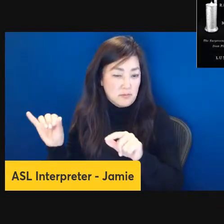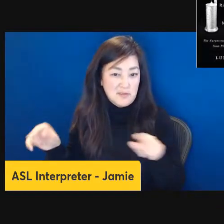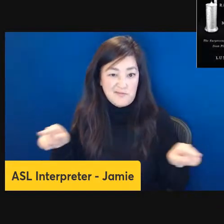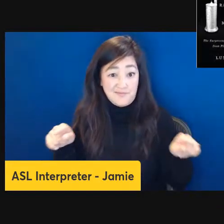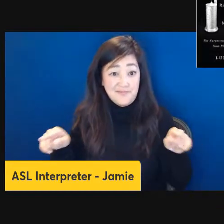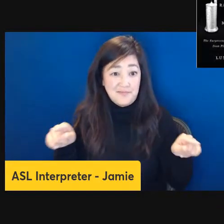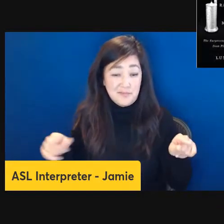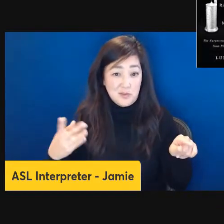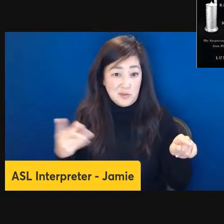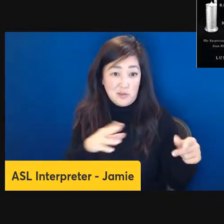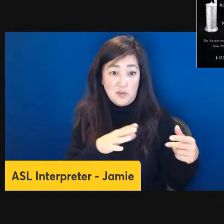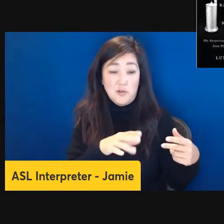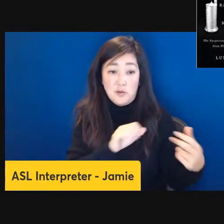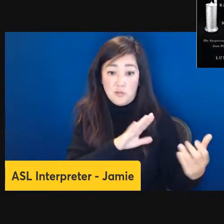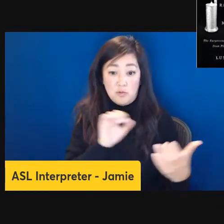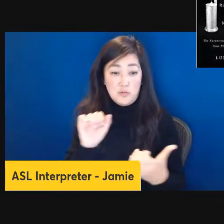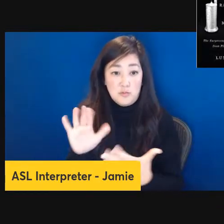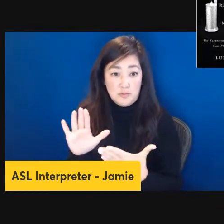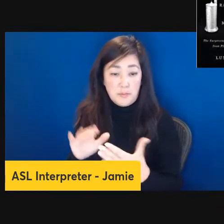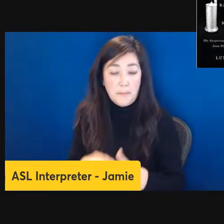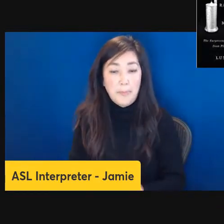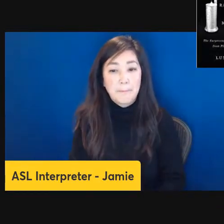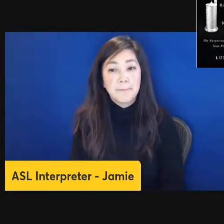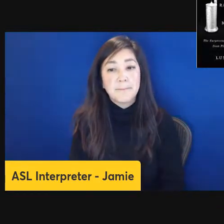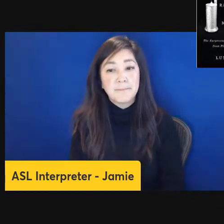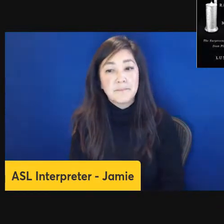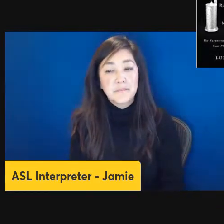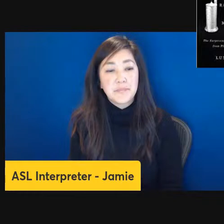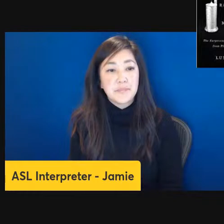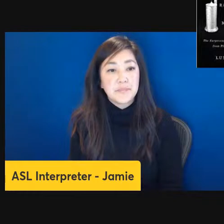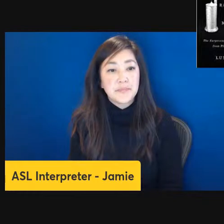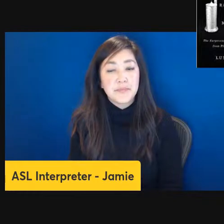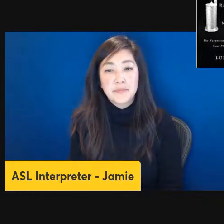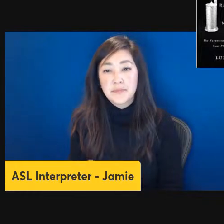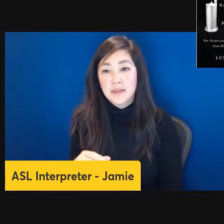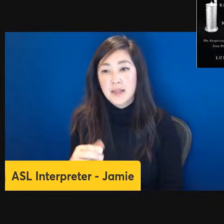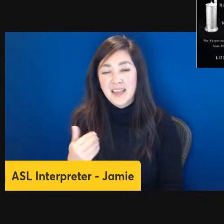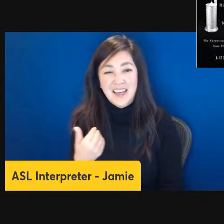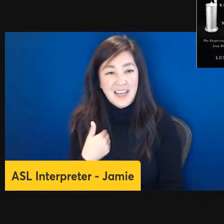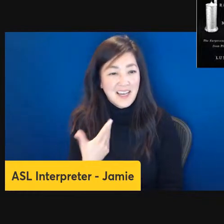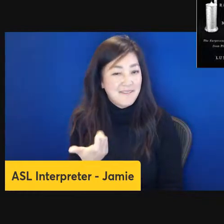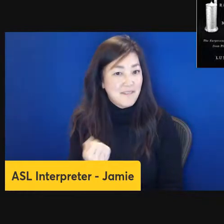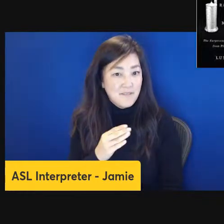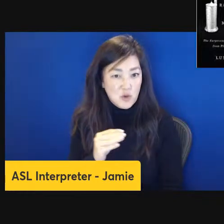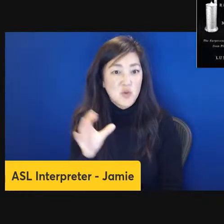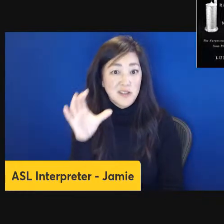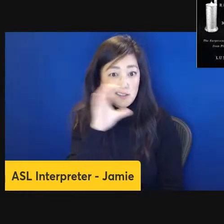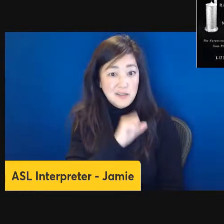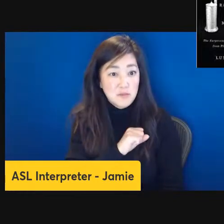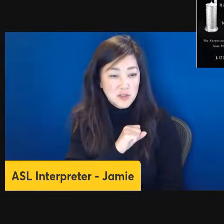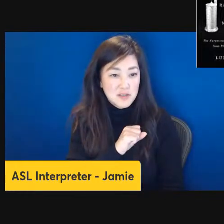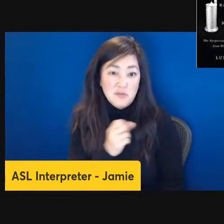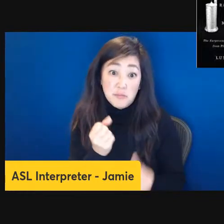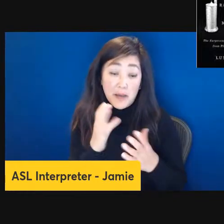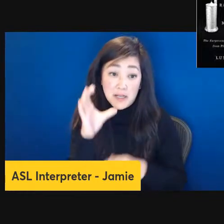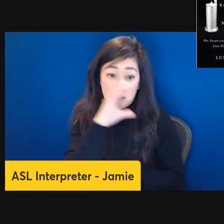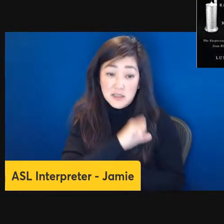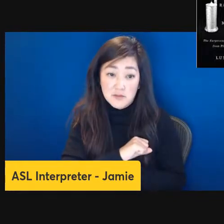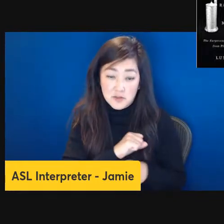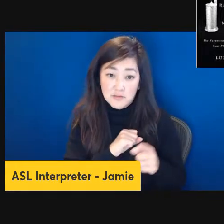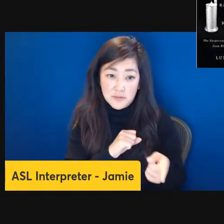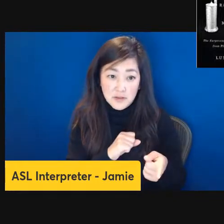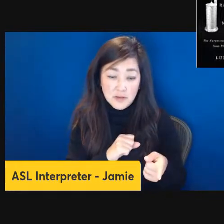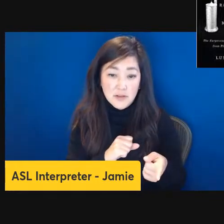So this all raises several assumptions about, one, the ordering of humanity into